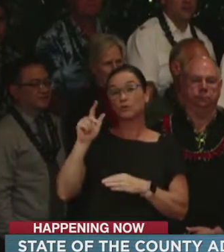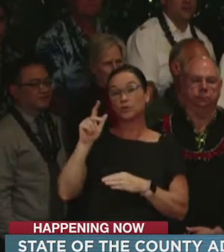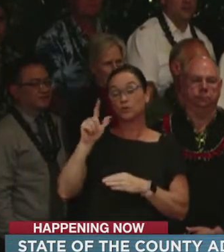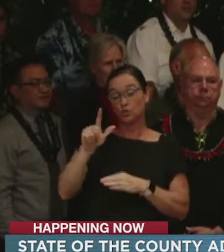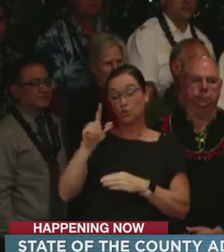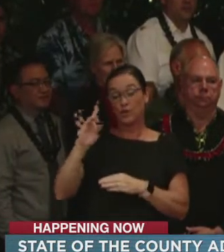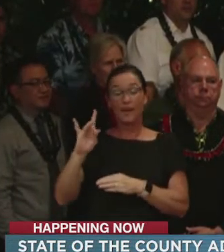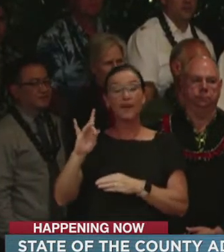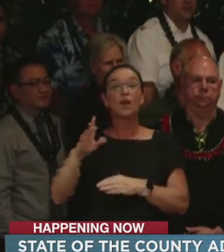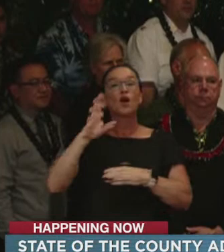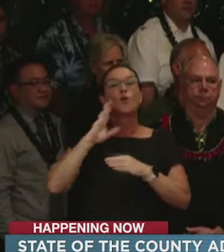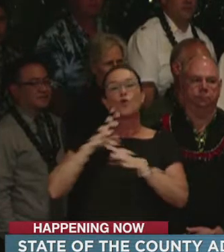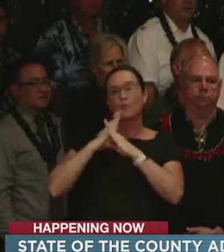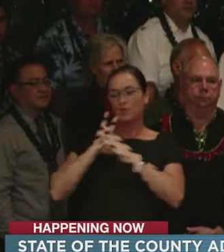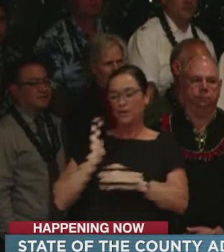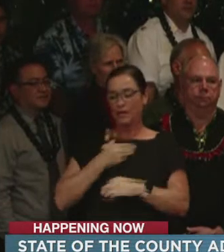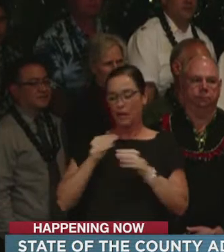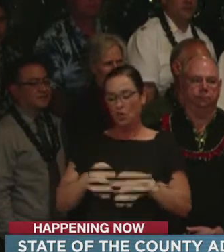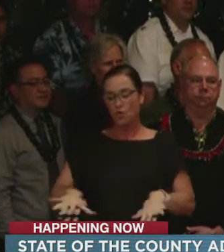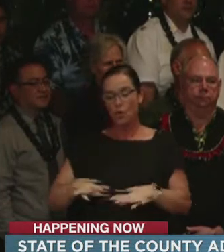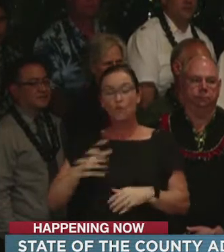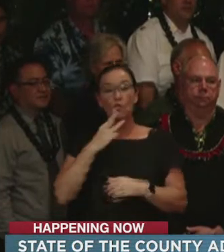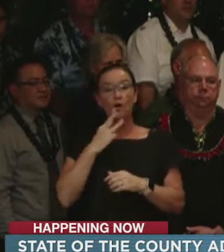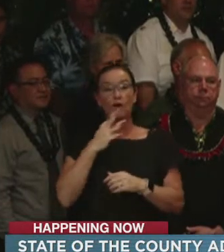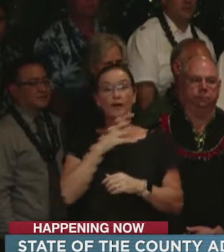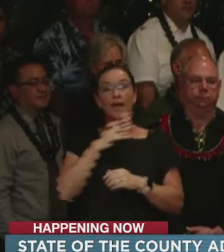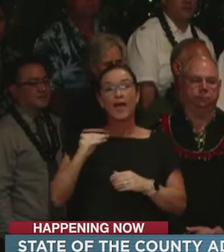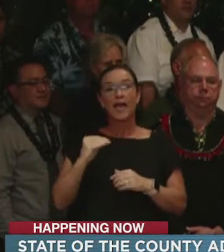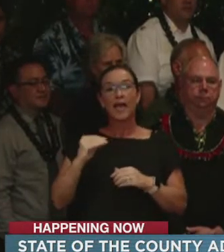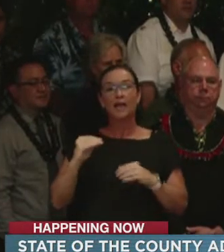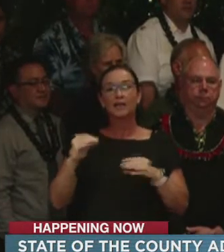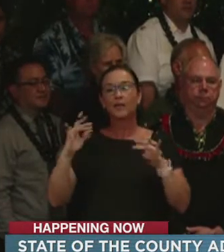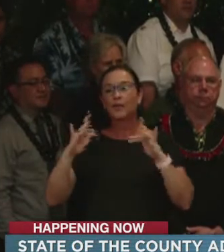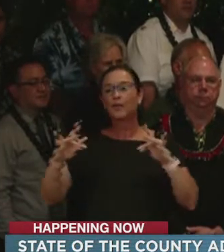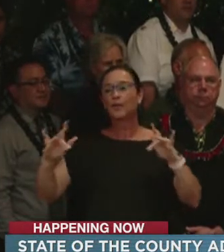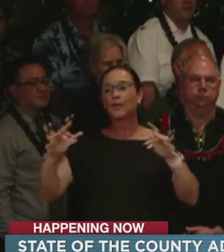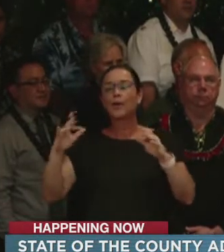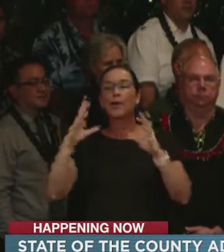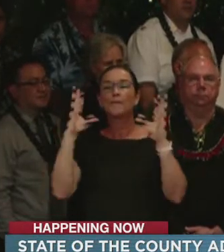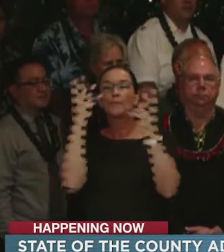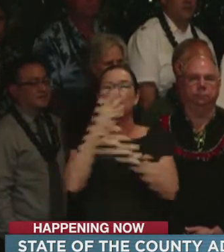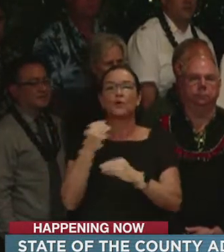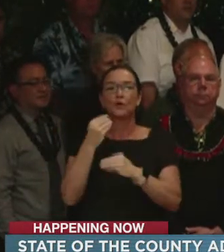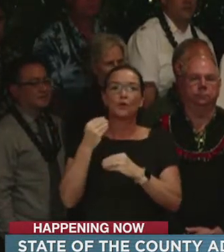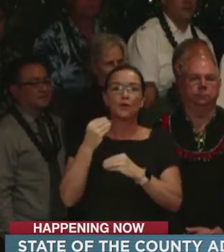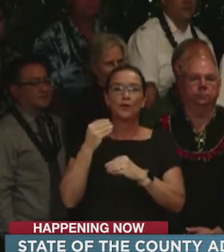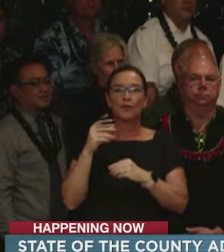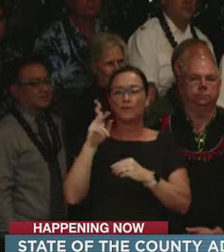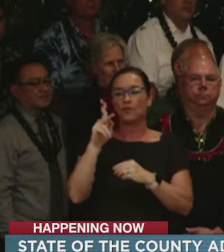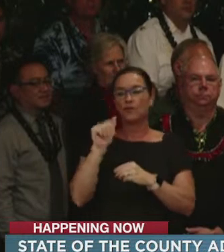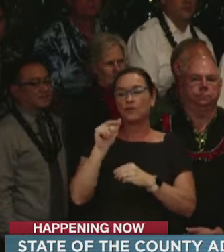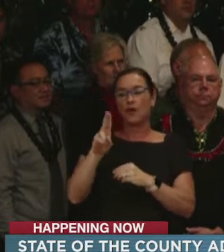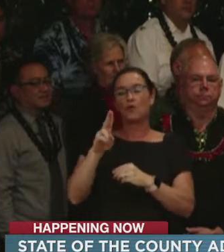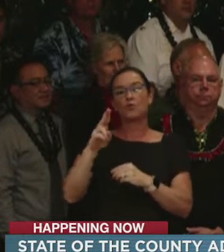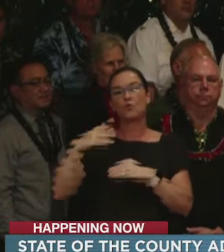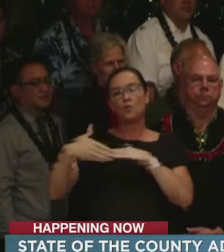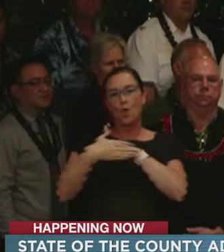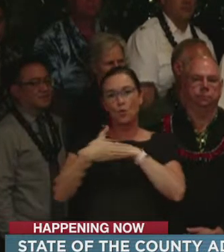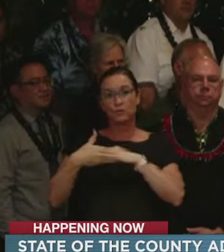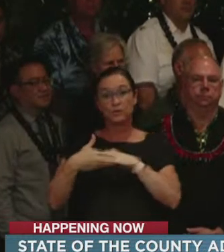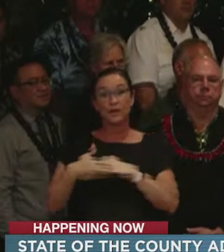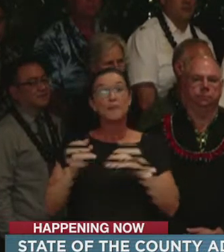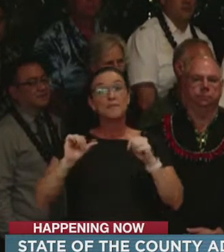in protecting our groundwater and the pristine Ka'u coast. Our approach of being willing to work together to solve